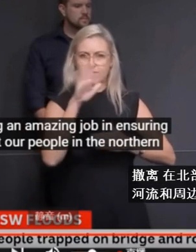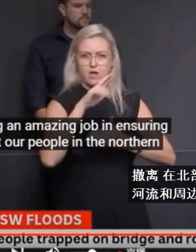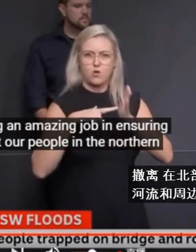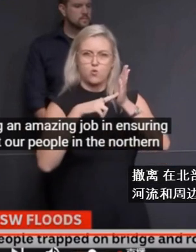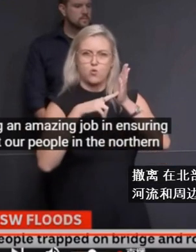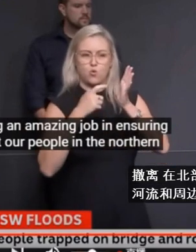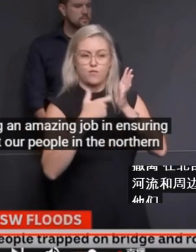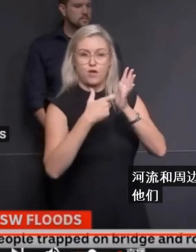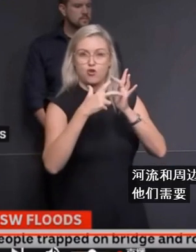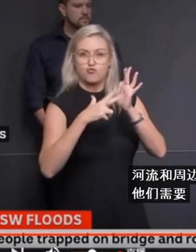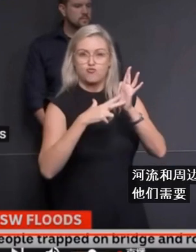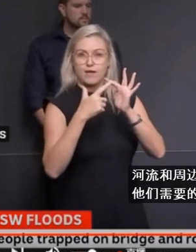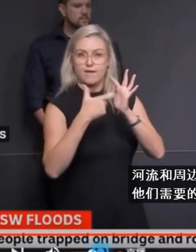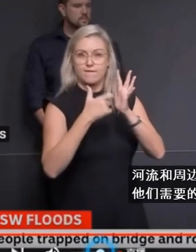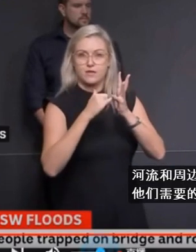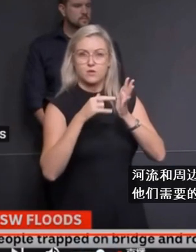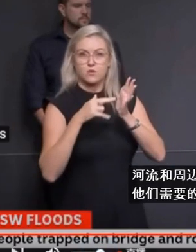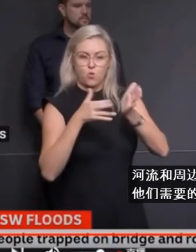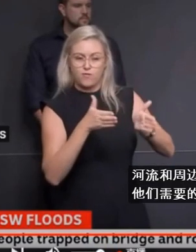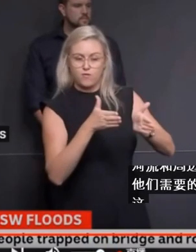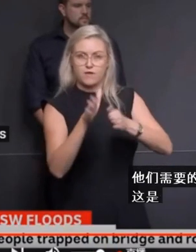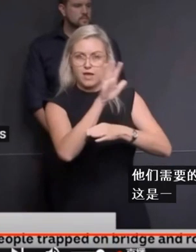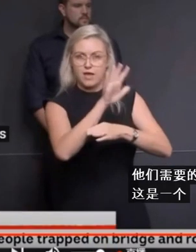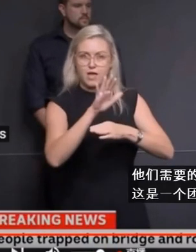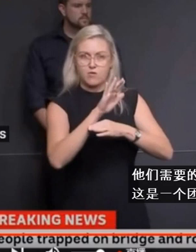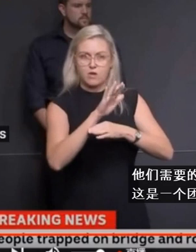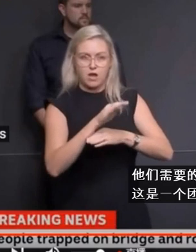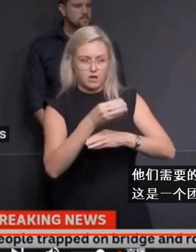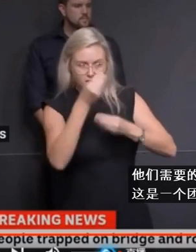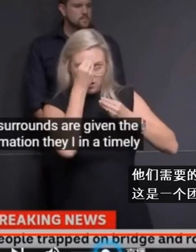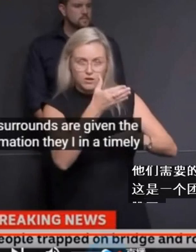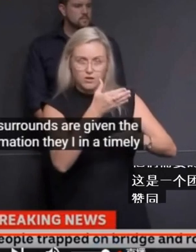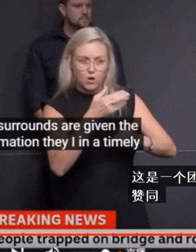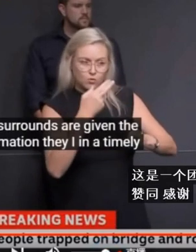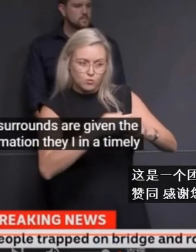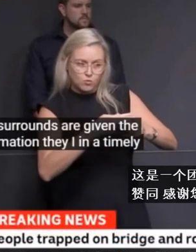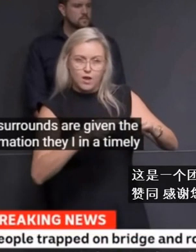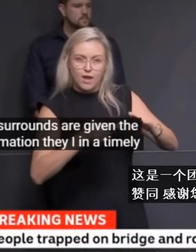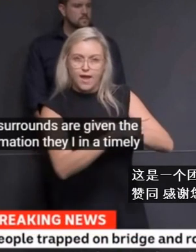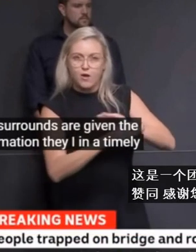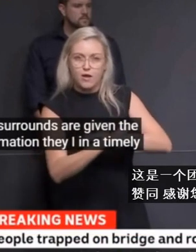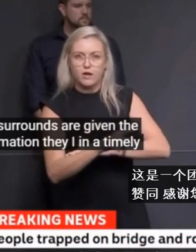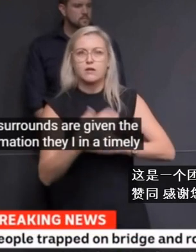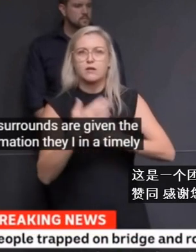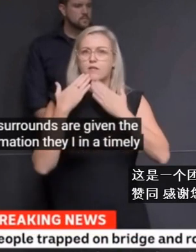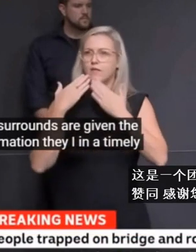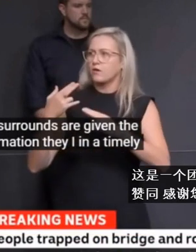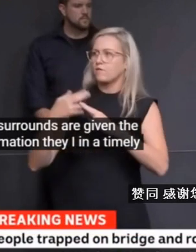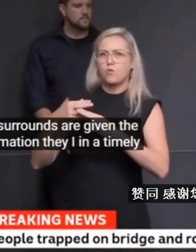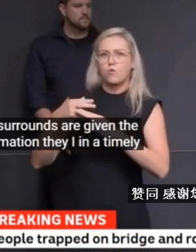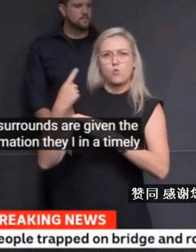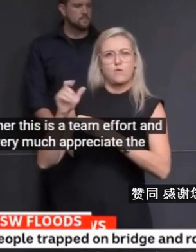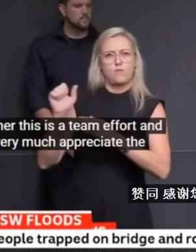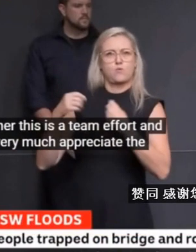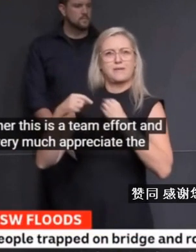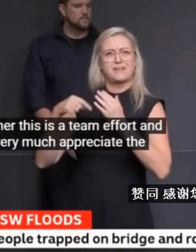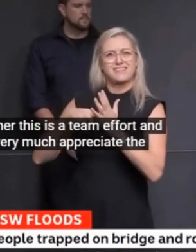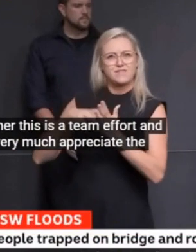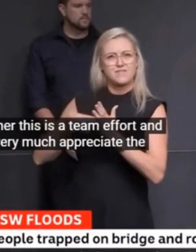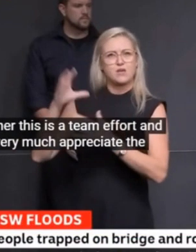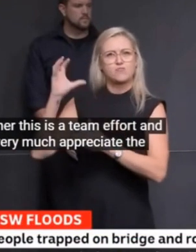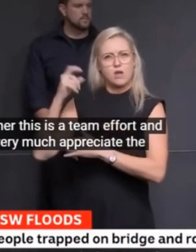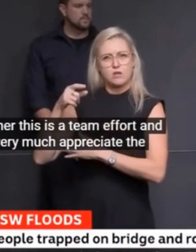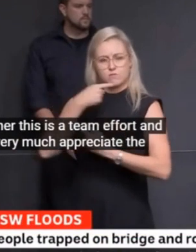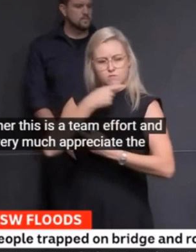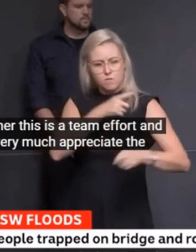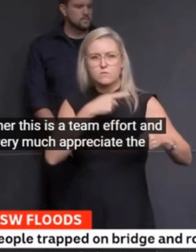and surrounds are given the information they need in a timely manner. This is a team effort and I very much appreciate the support that you are providing.